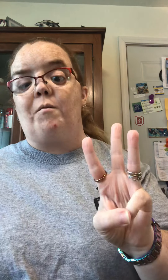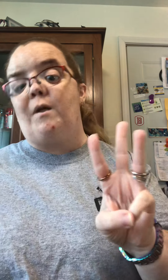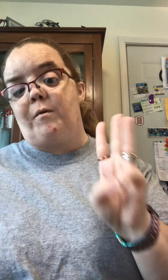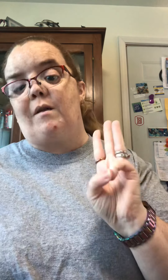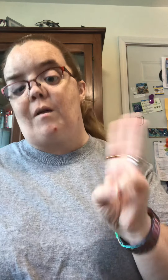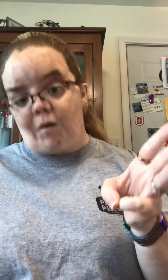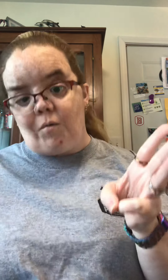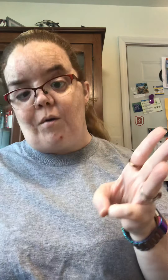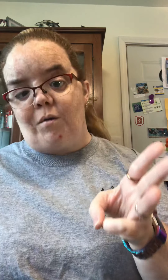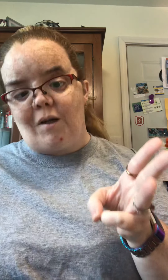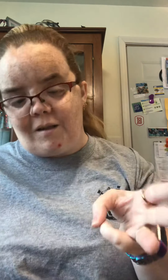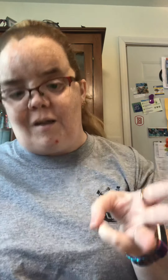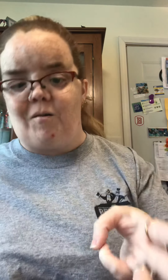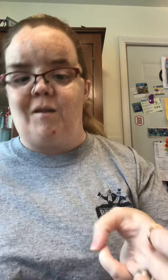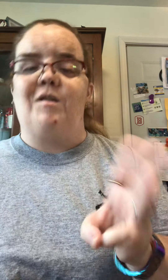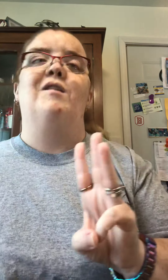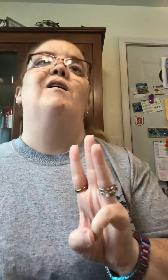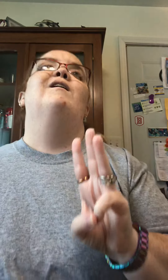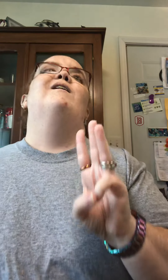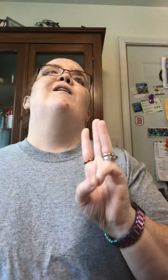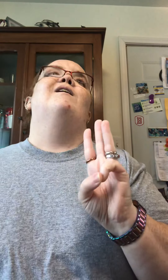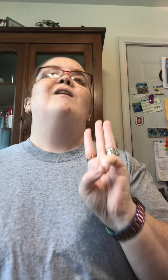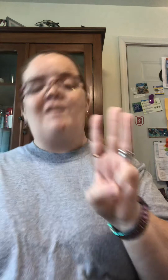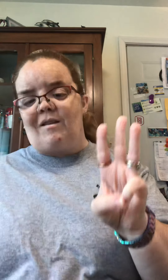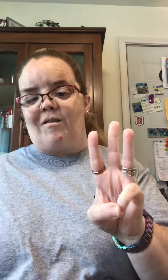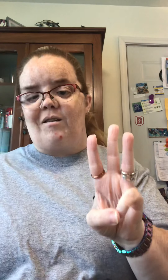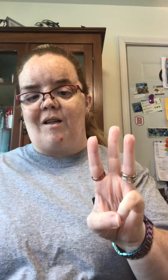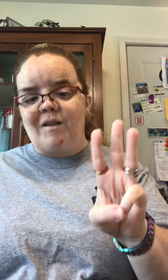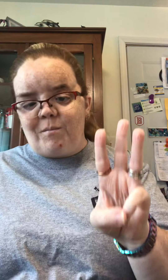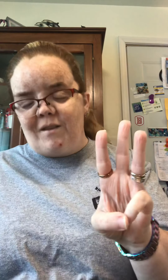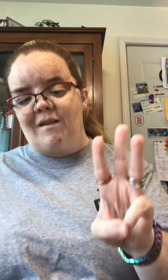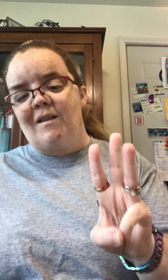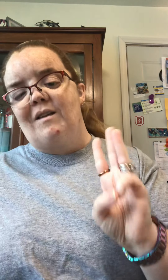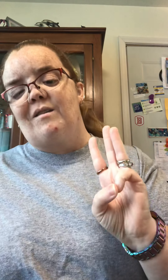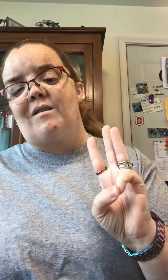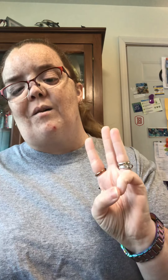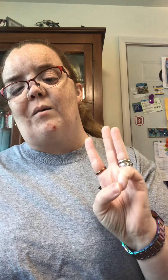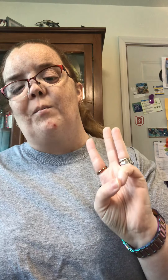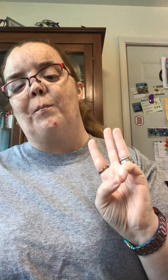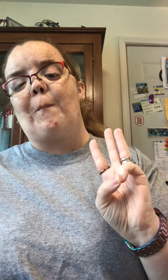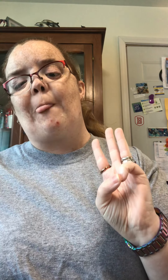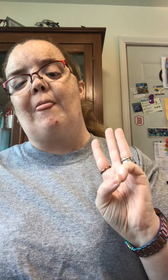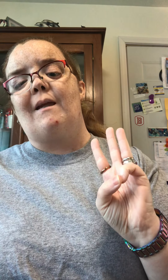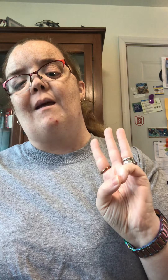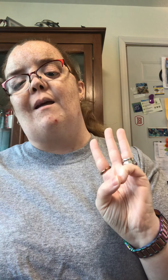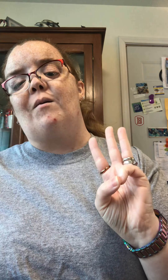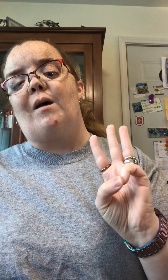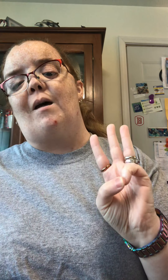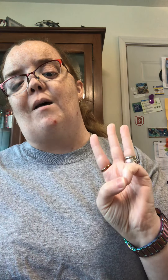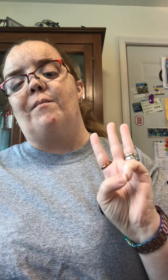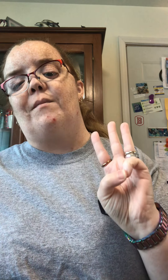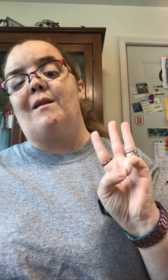people that don't know sign language, and I see this all the time. So this is